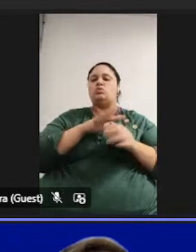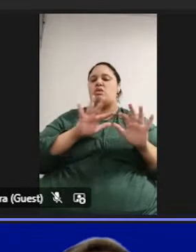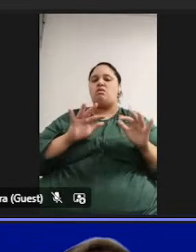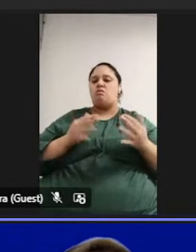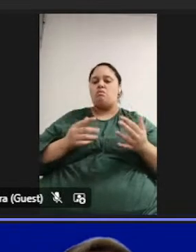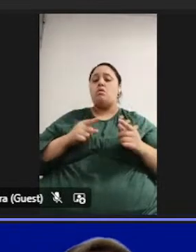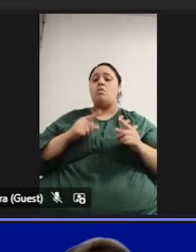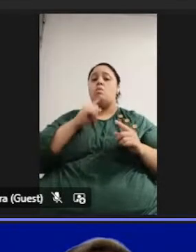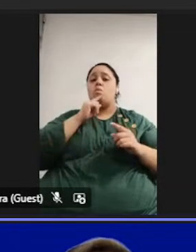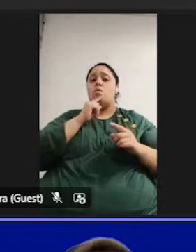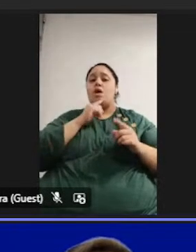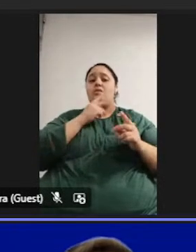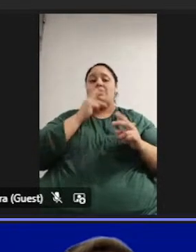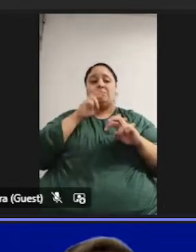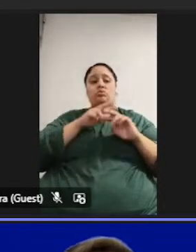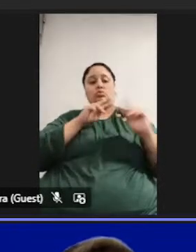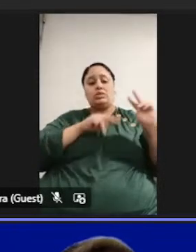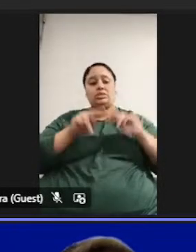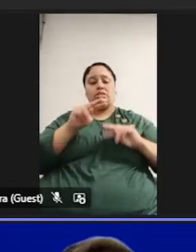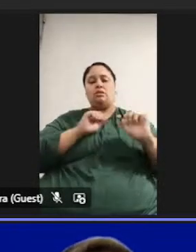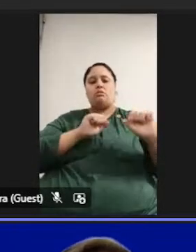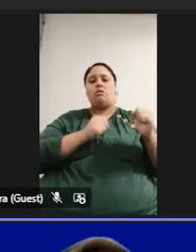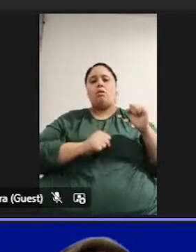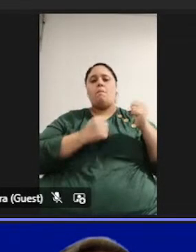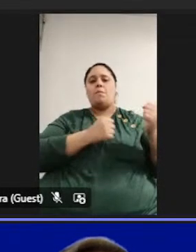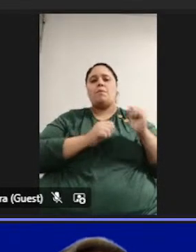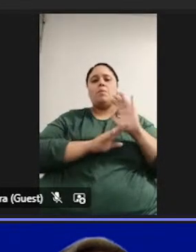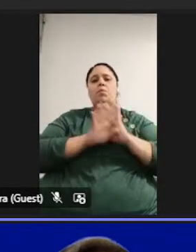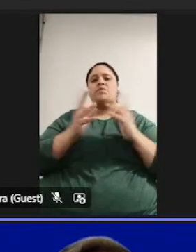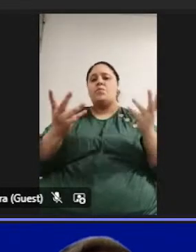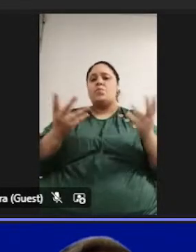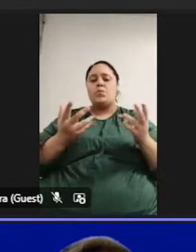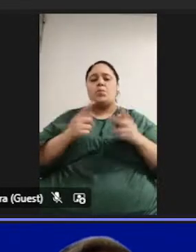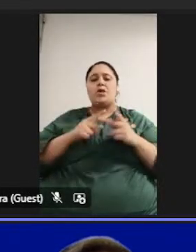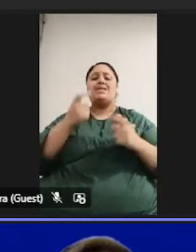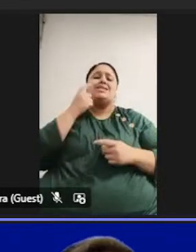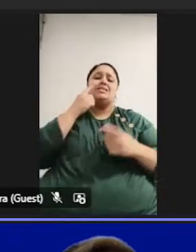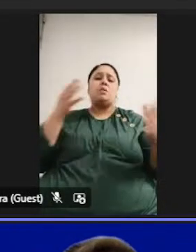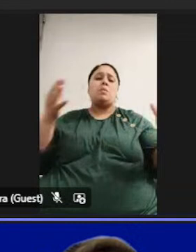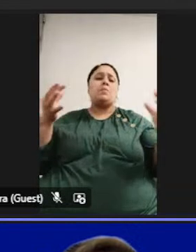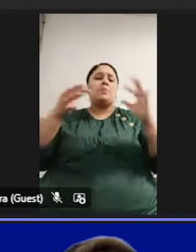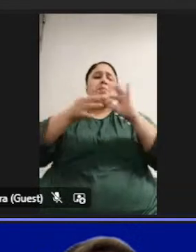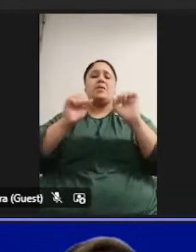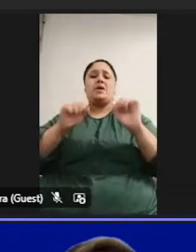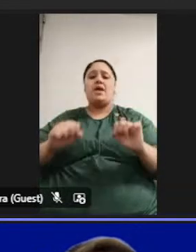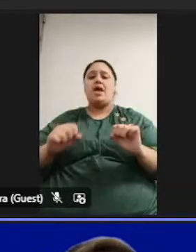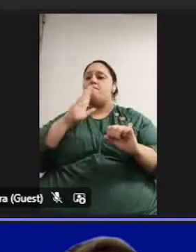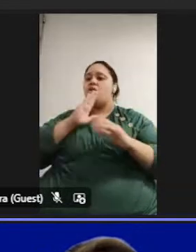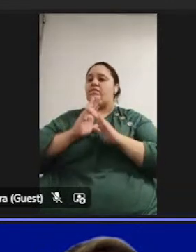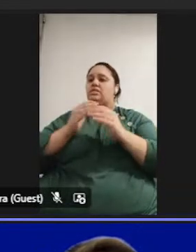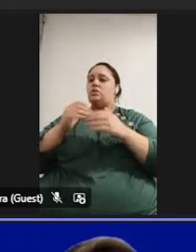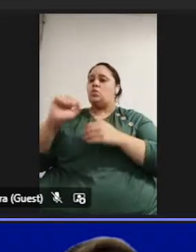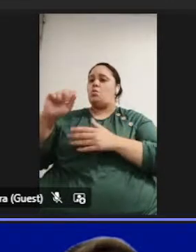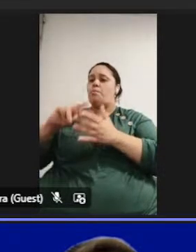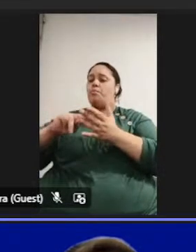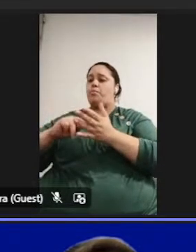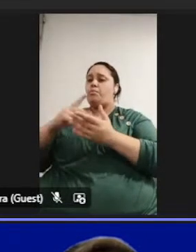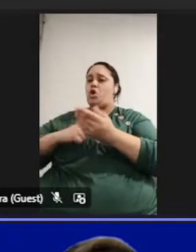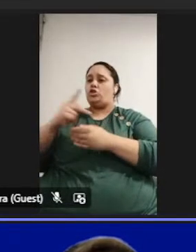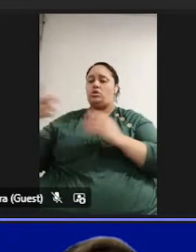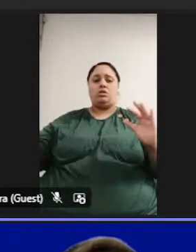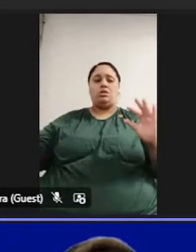strengthened, but also where we can relatively easily connect private sector projects onto grids, so where there is